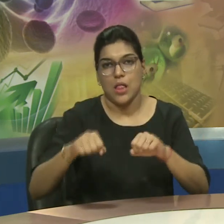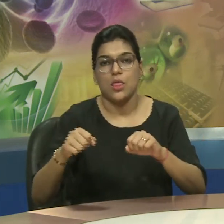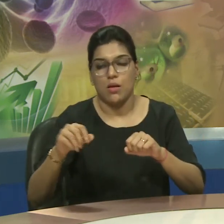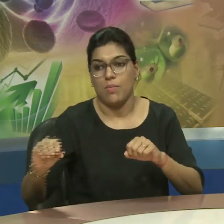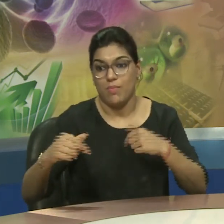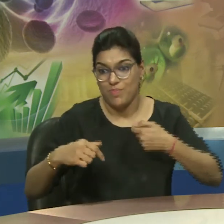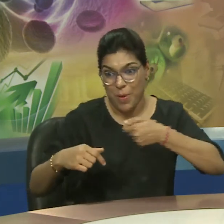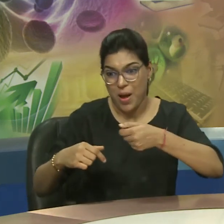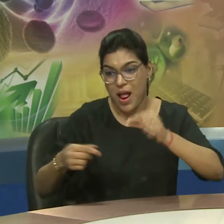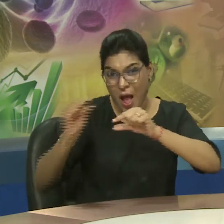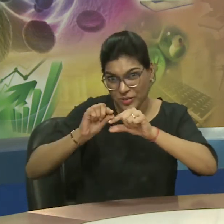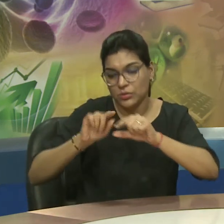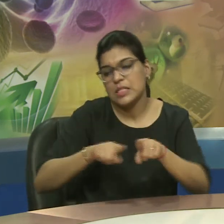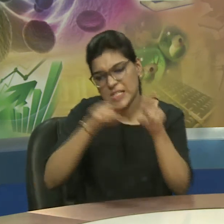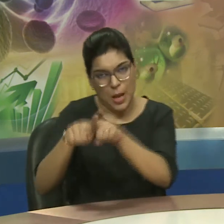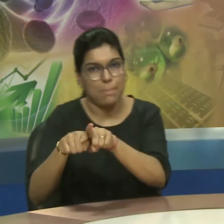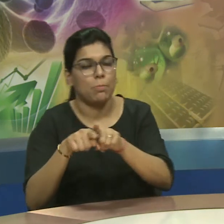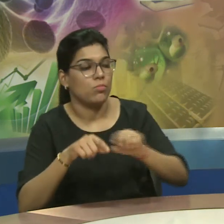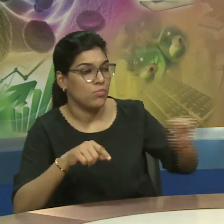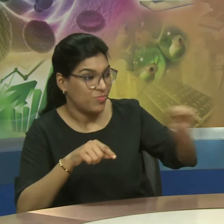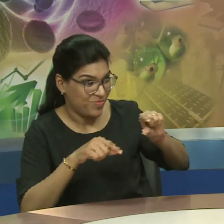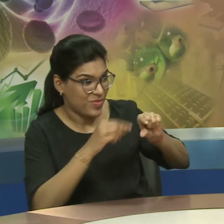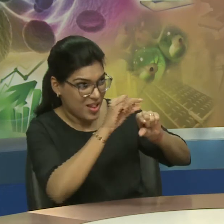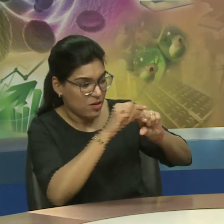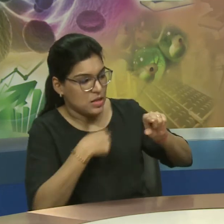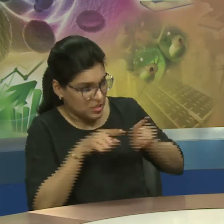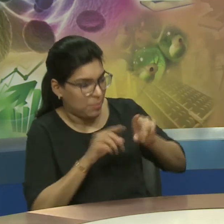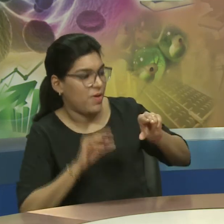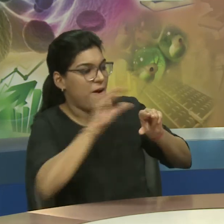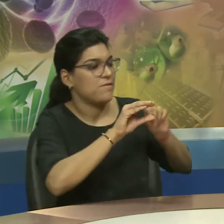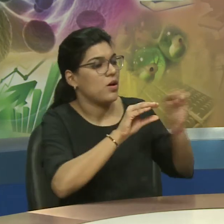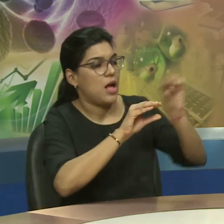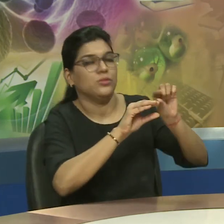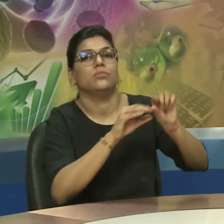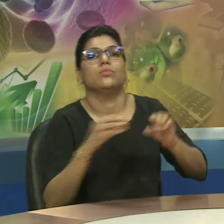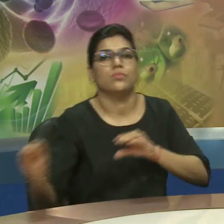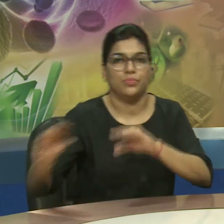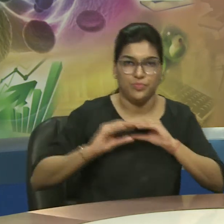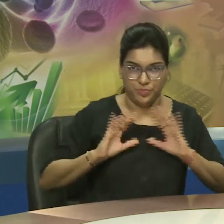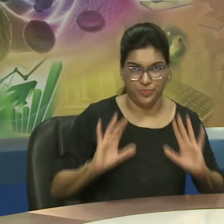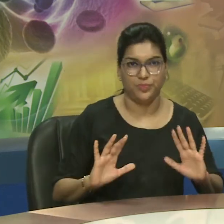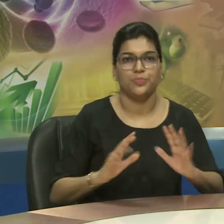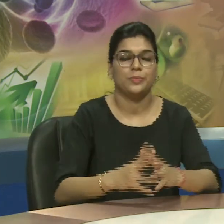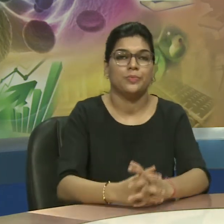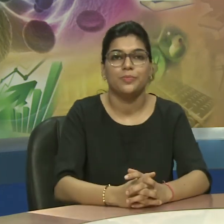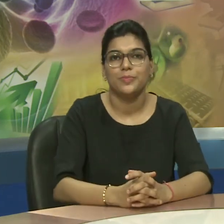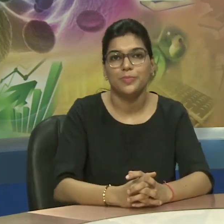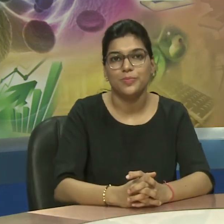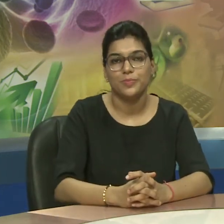the age of insured and the term of